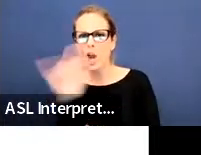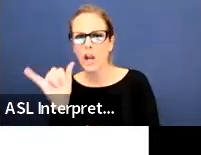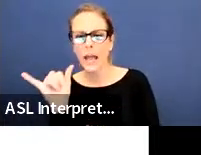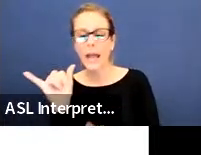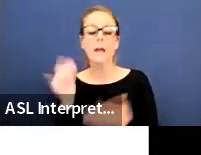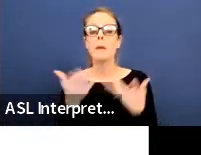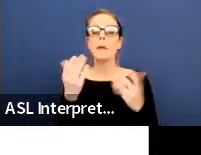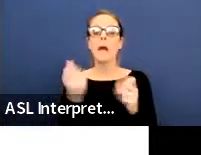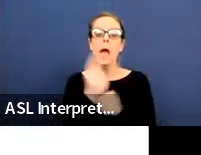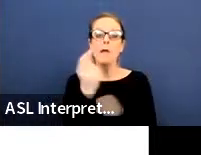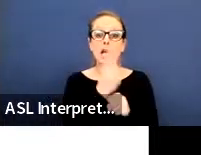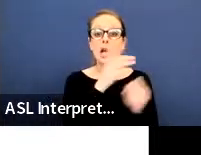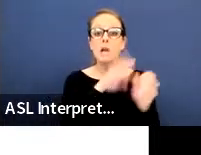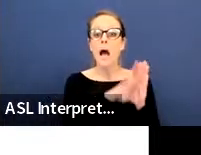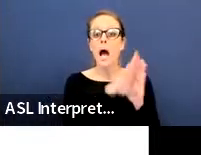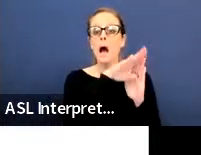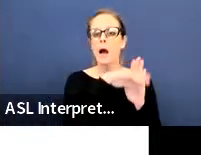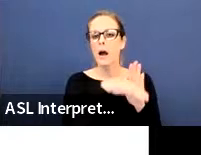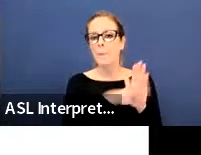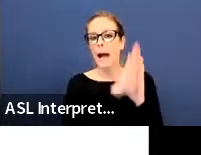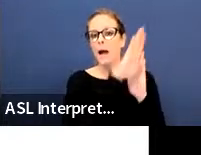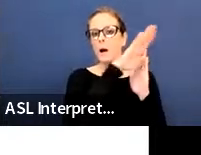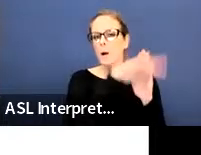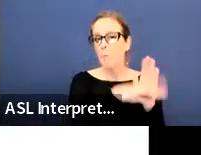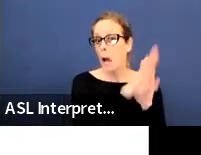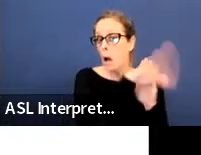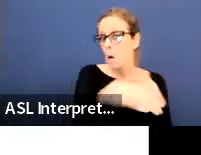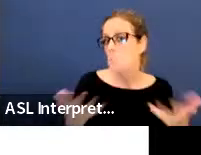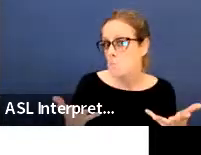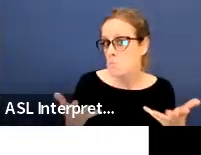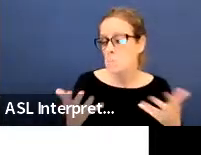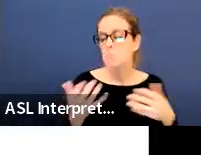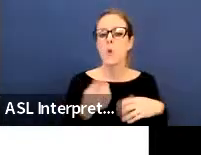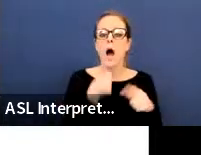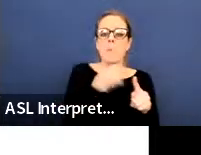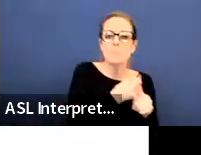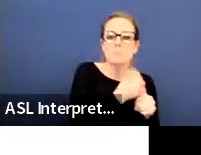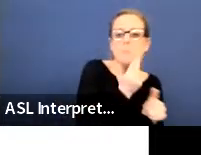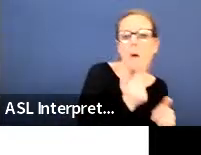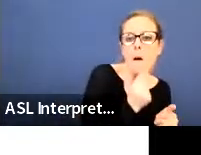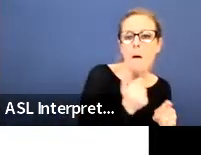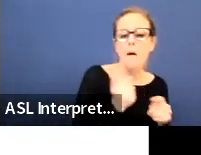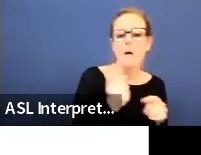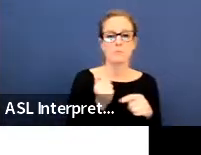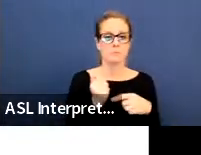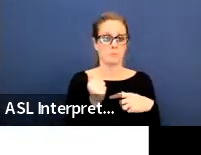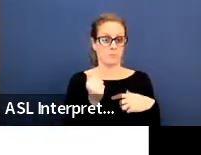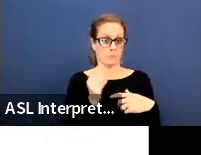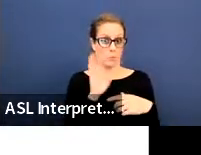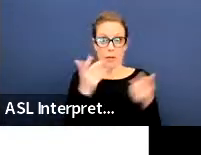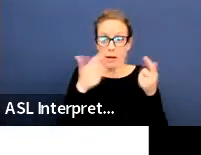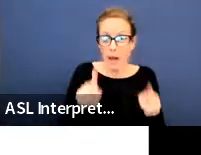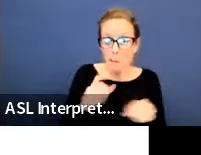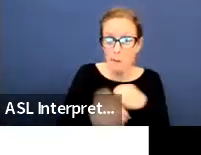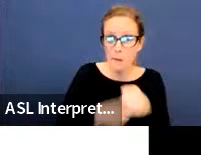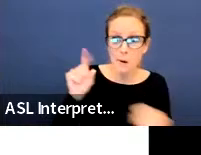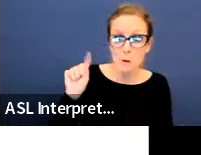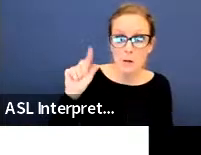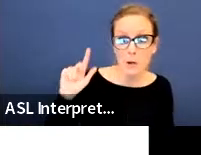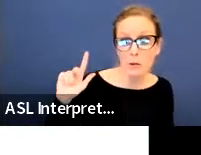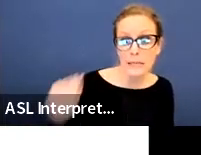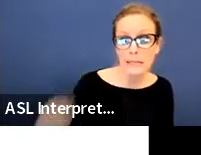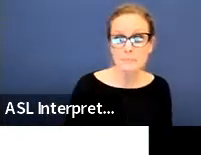waves, smaller waves of infection that happen. I don't know if this happens in 2023 and